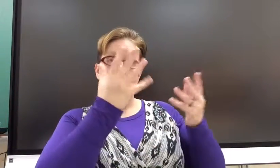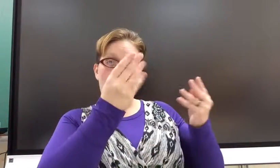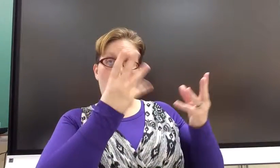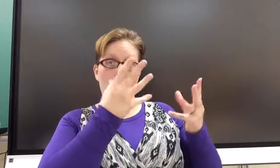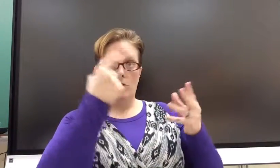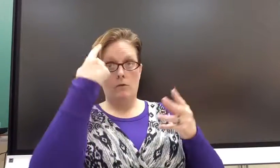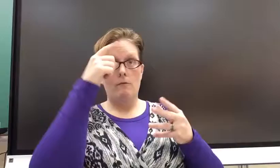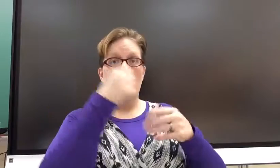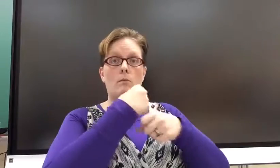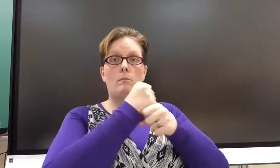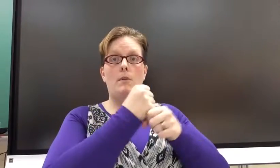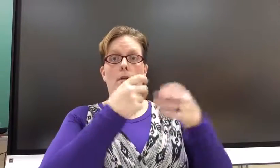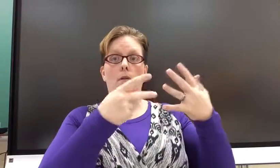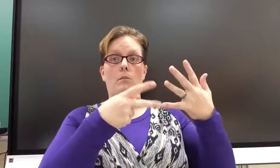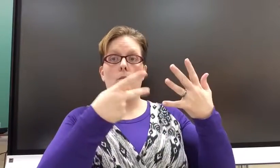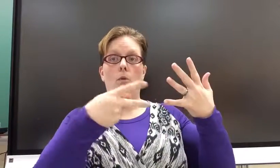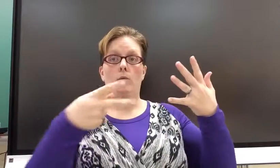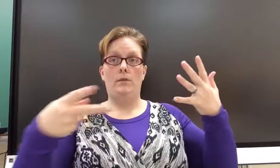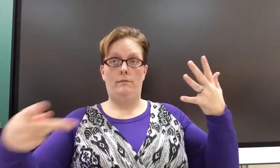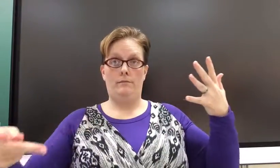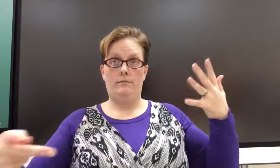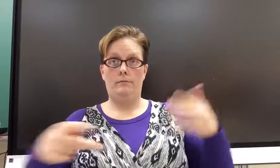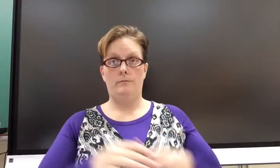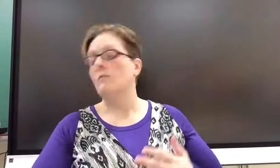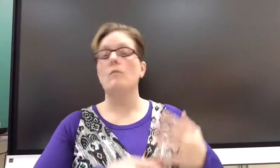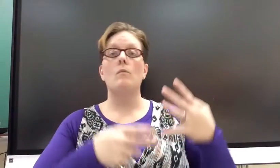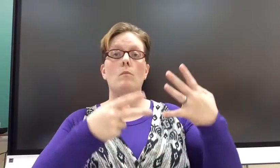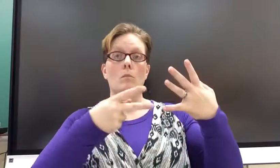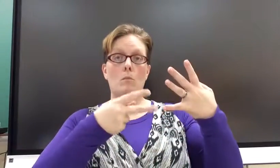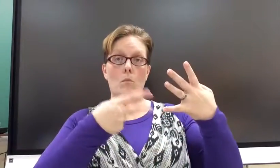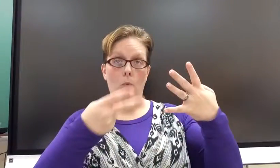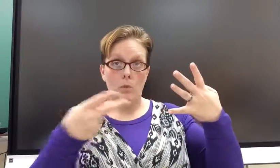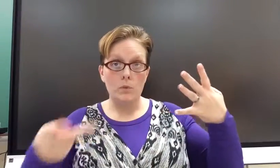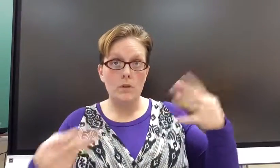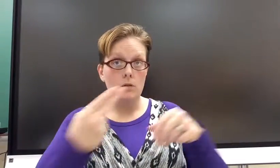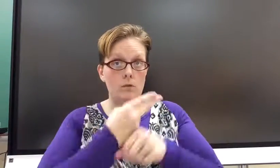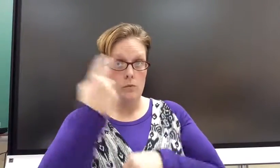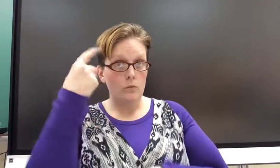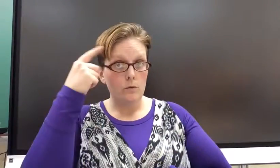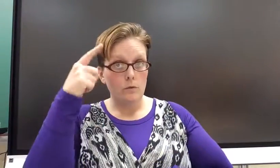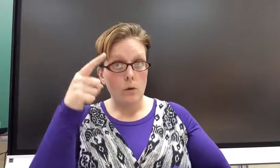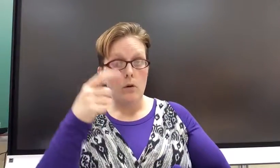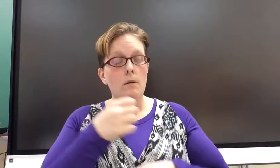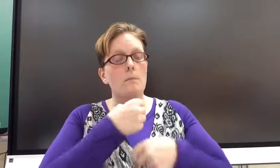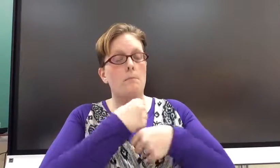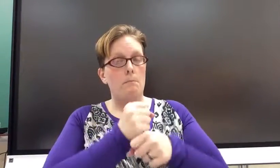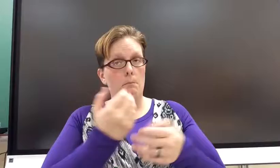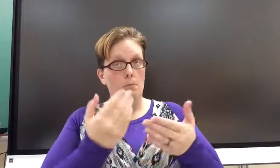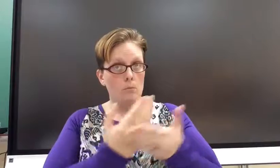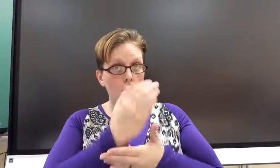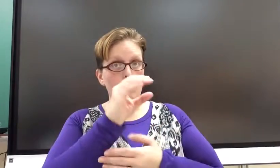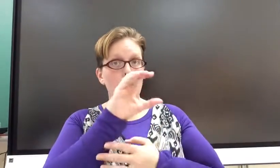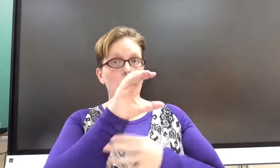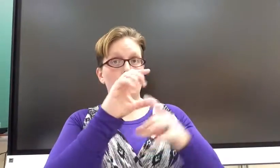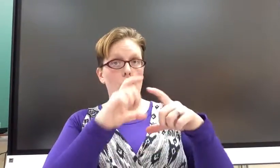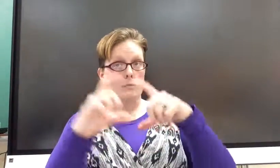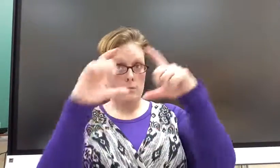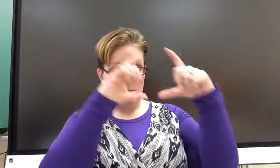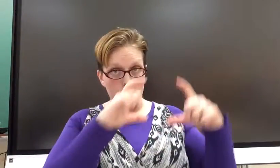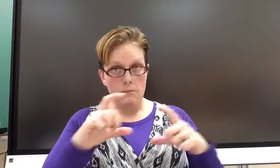Also, DNA stores the information for making the proteins. Now, what are the proteins used for? Those